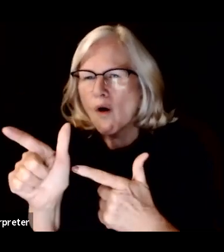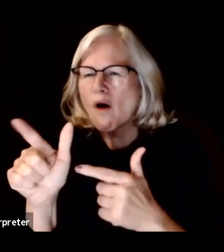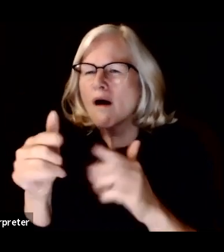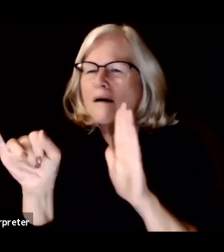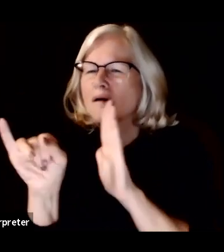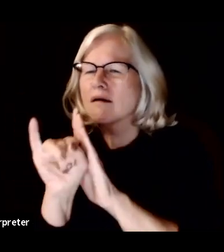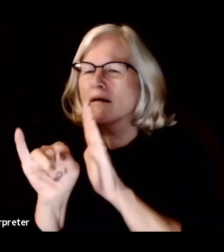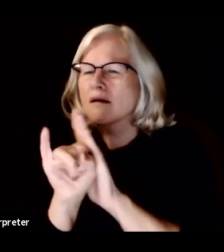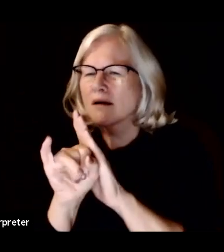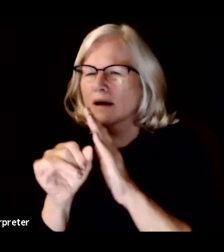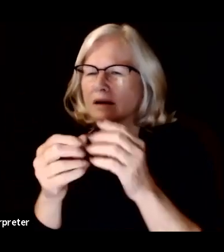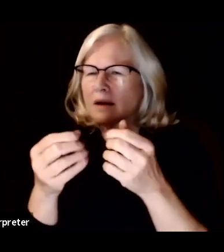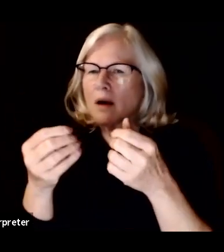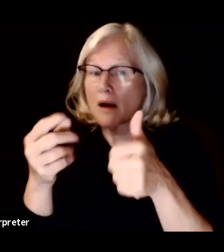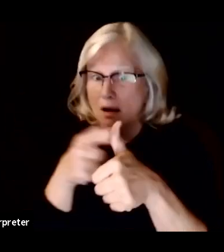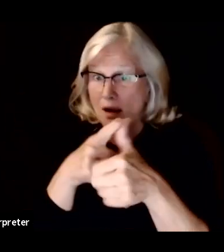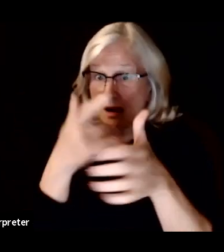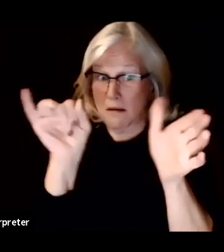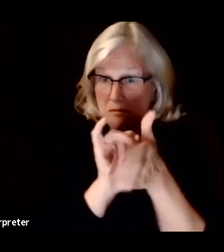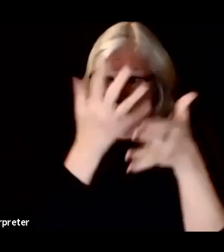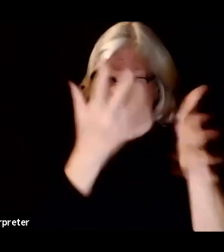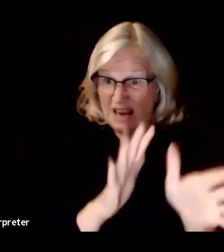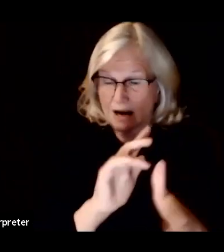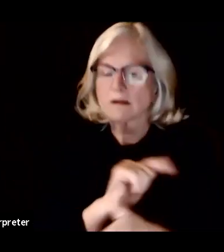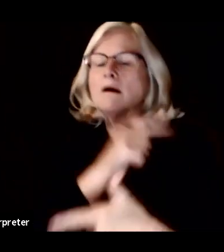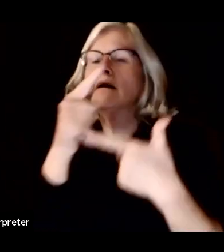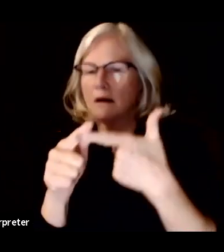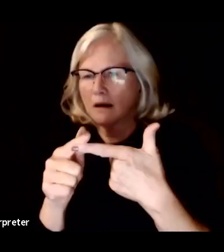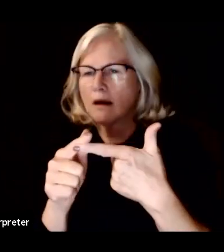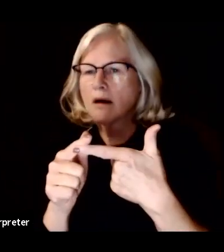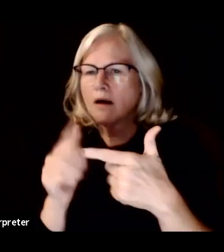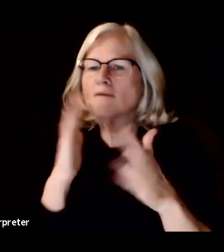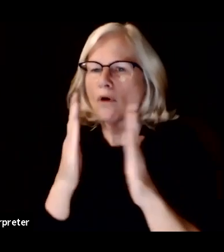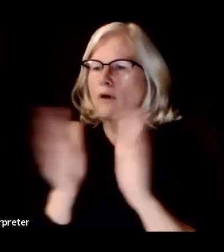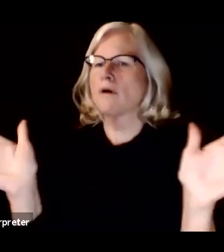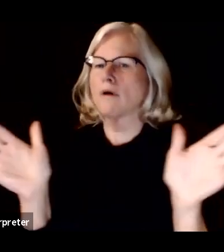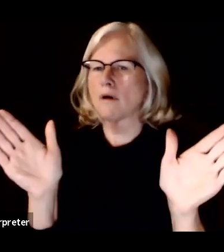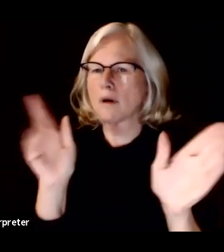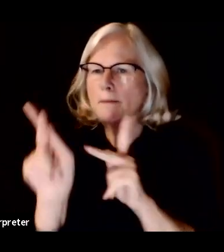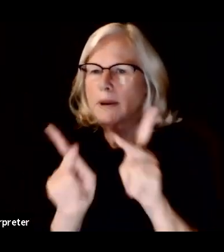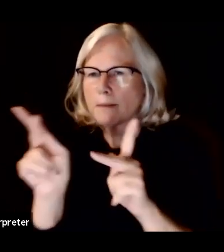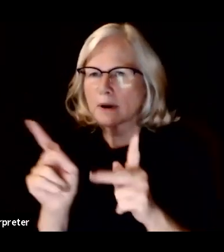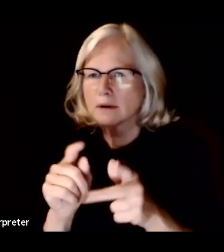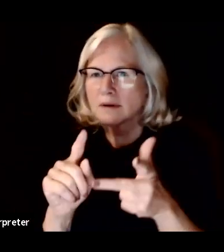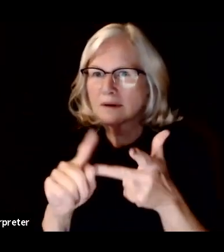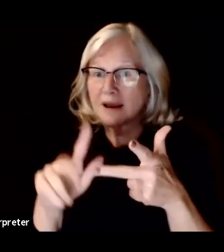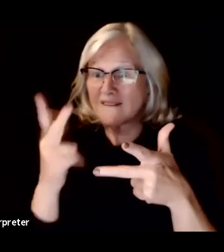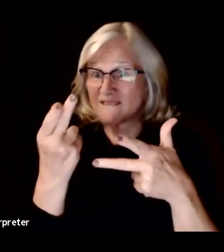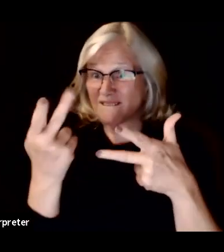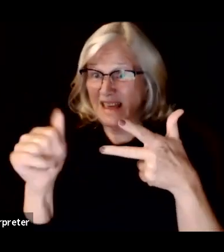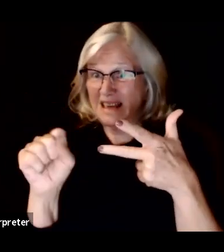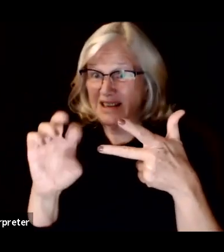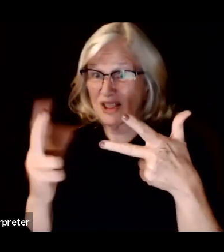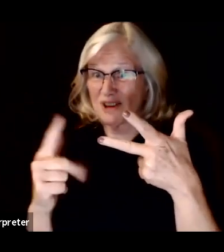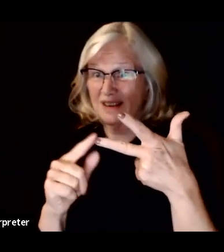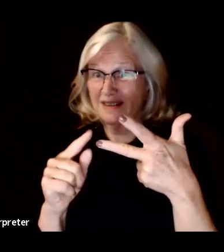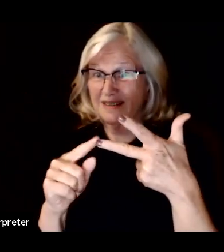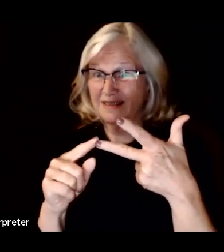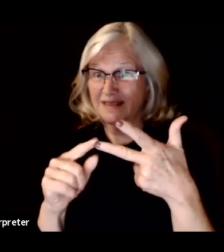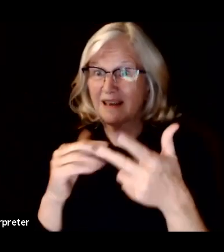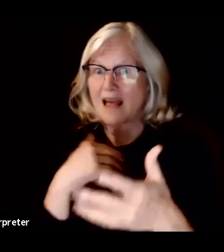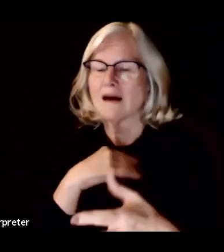general population. And then phase 3 is that point at which we have sufficient supply for the whole population.